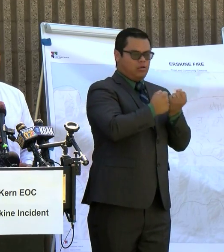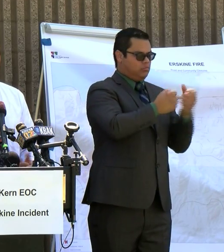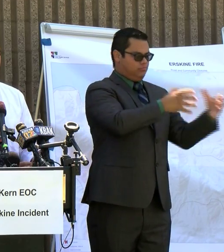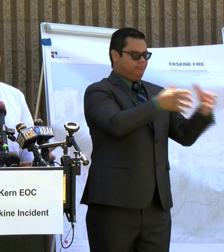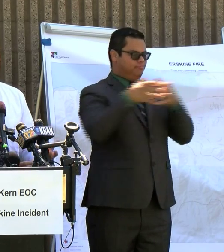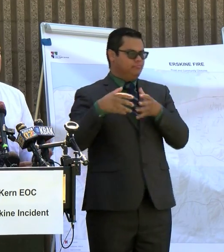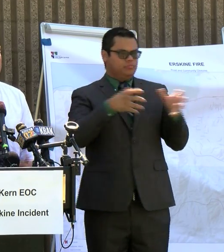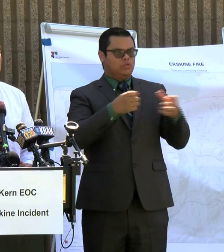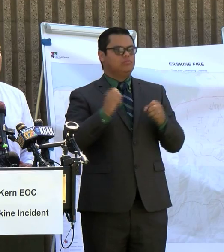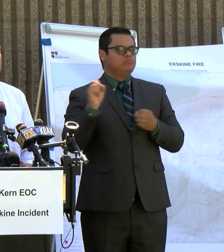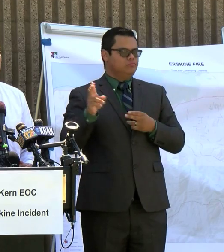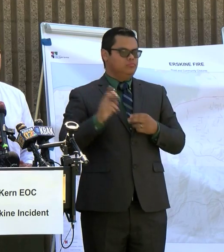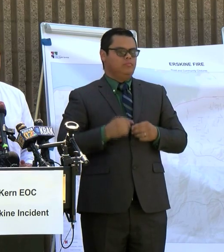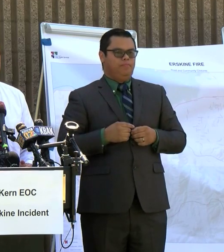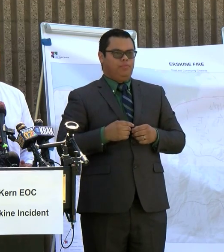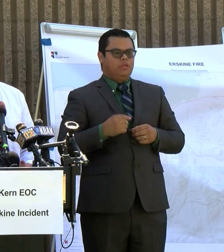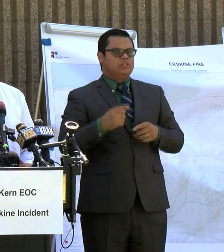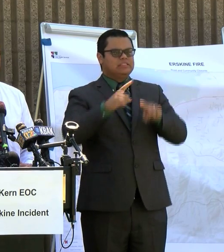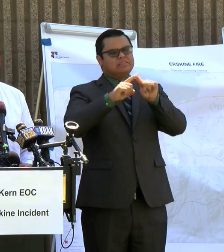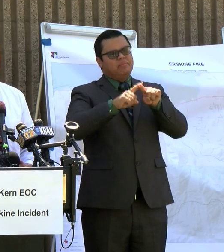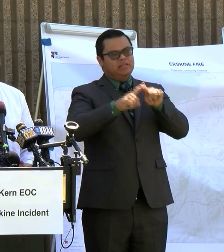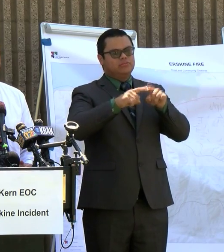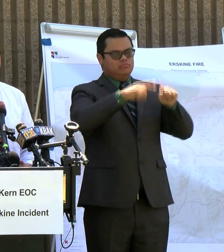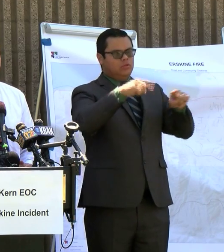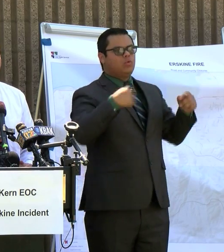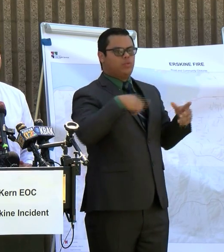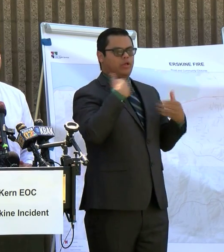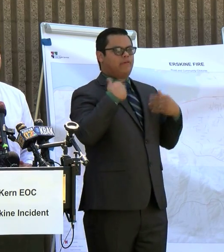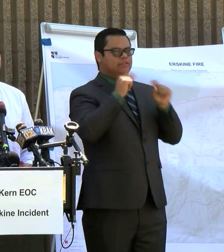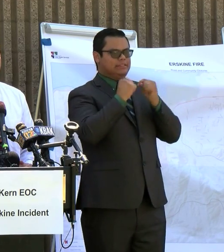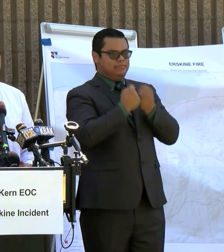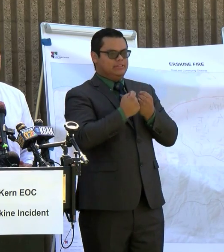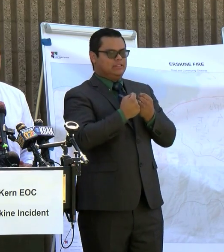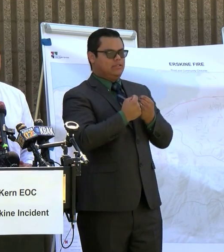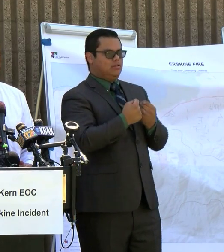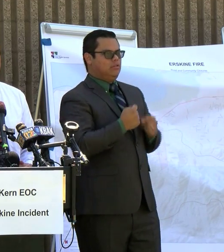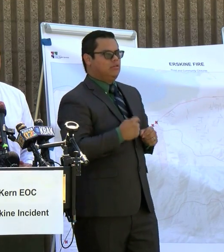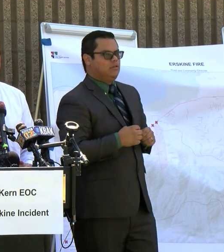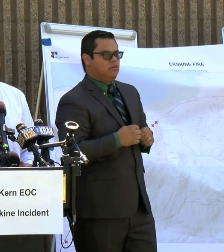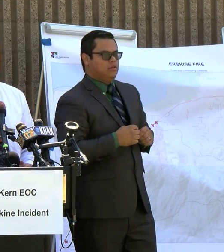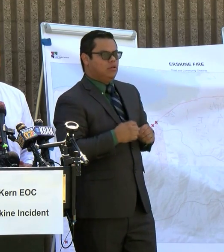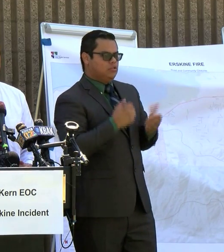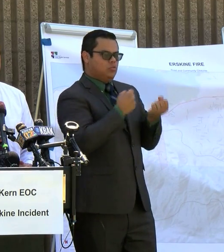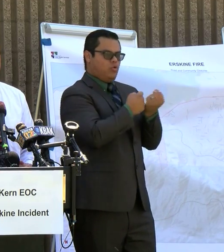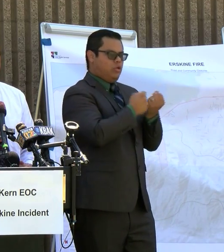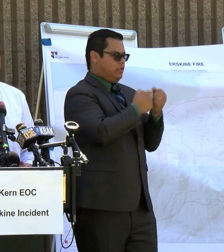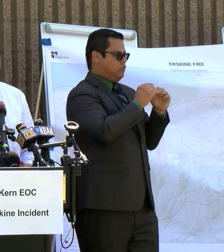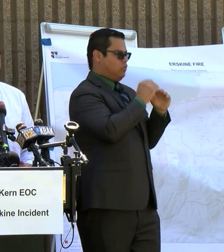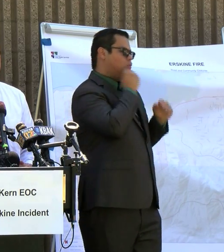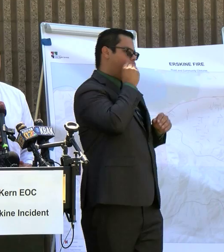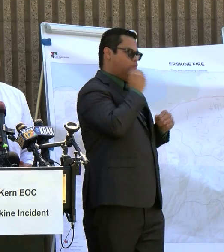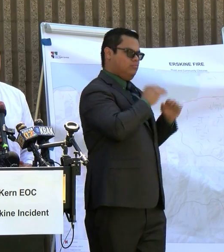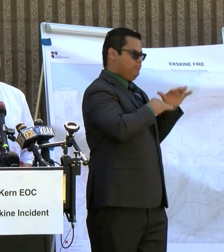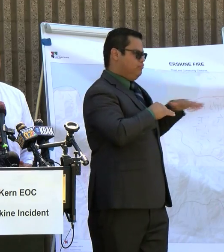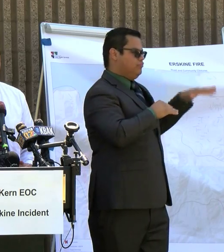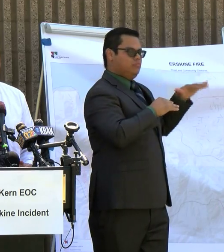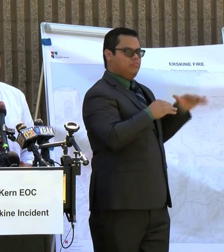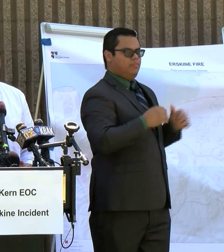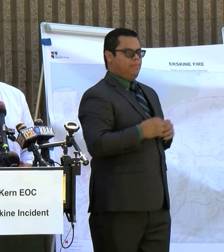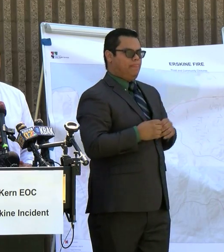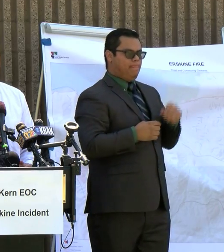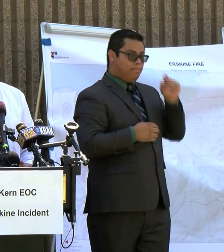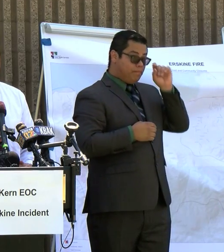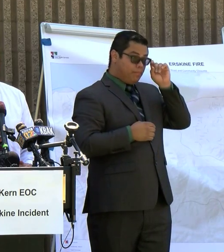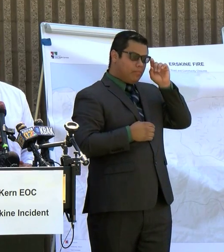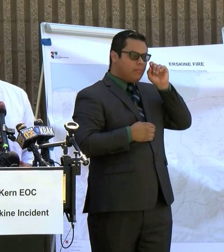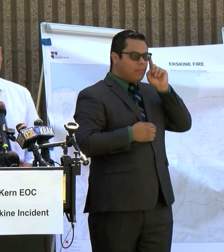but we will have those teams there trying to assist homeowners. And just one more, what are the possible health effects? Why would it be dangerous for someone to be